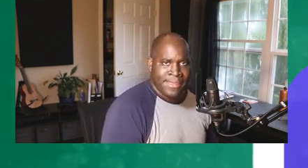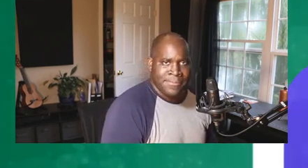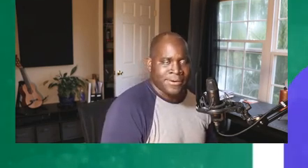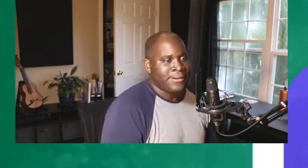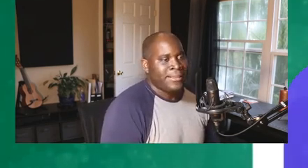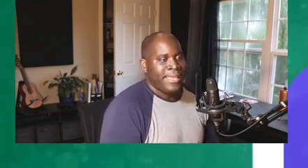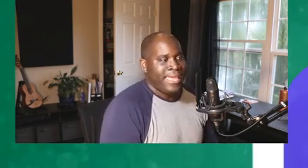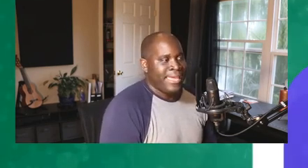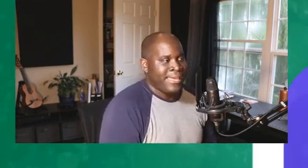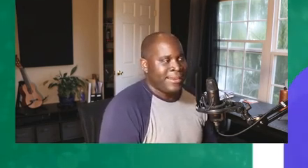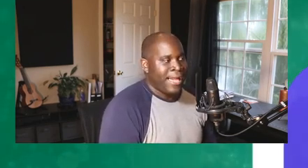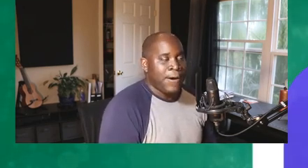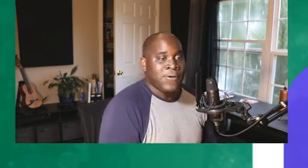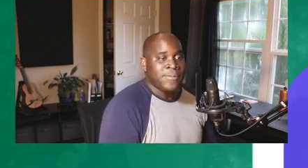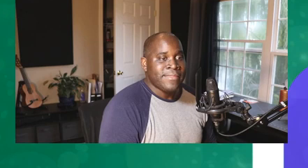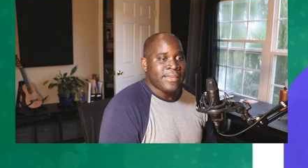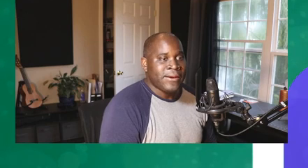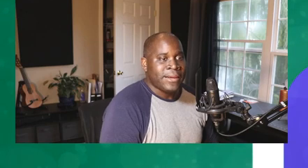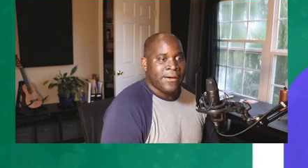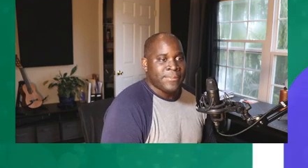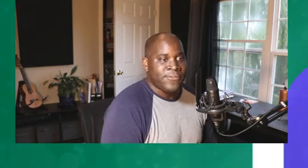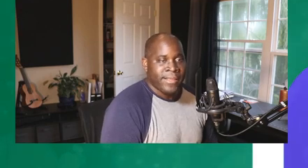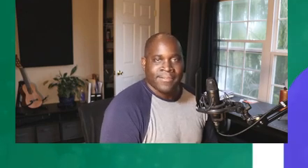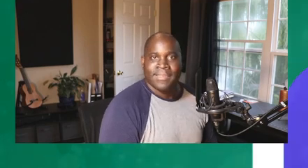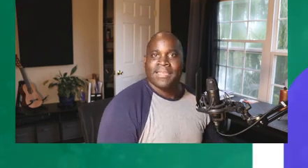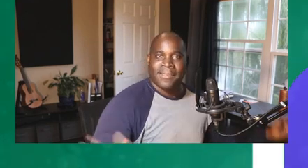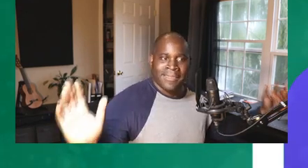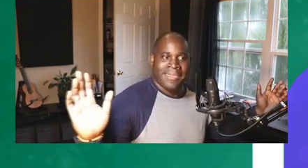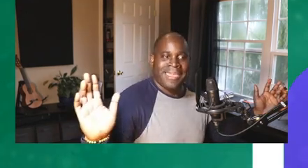around September. And I will be there and I'll be